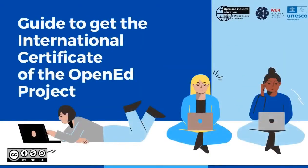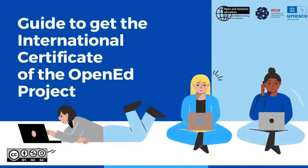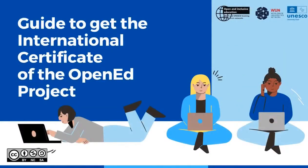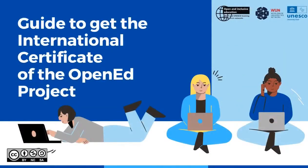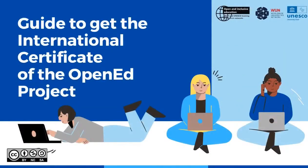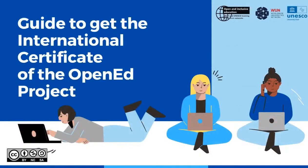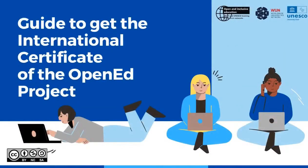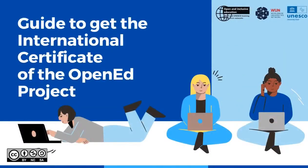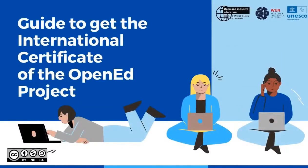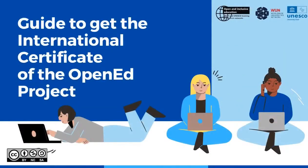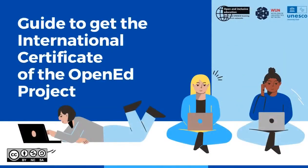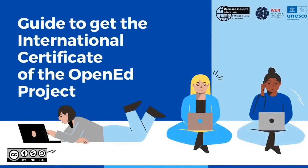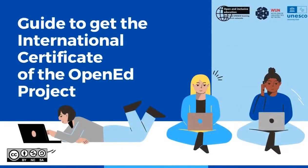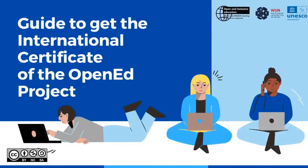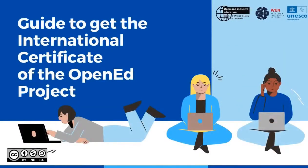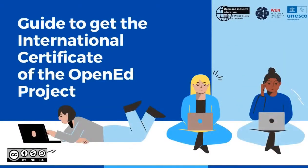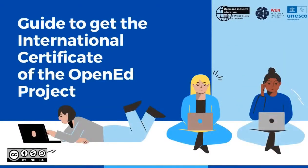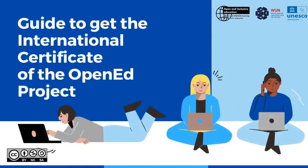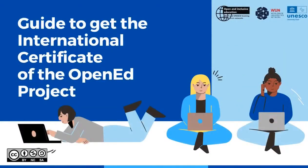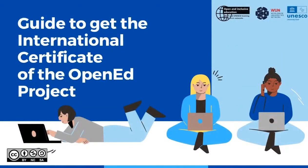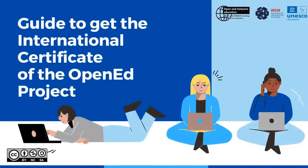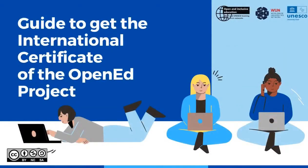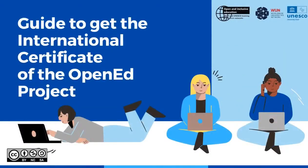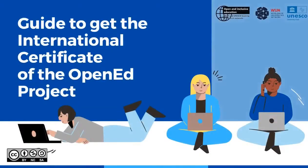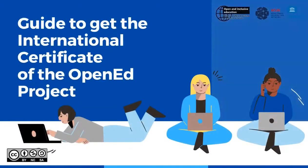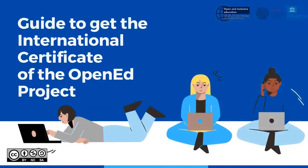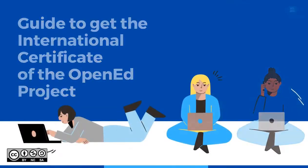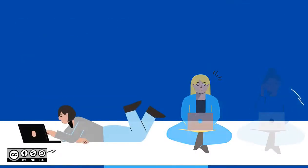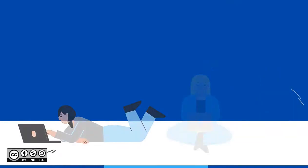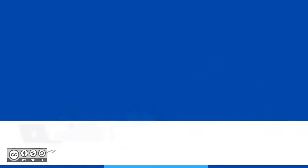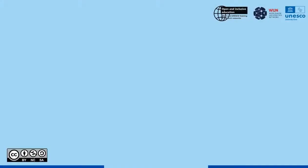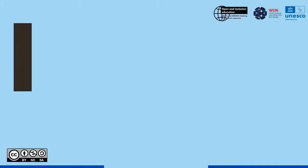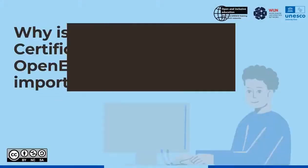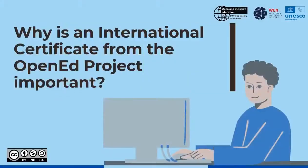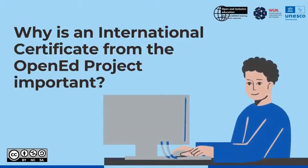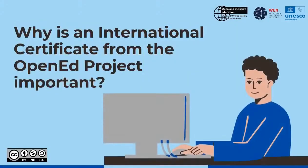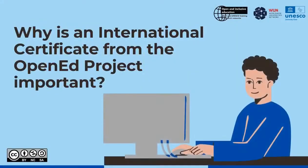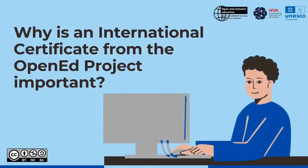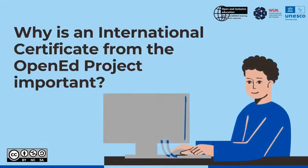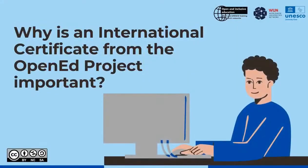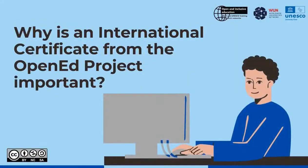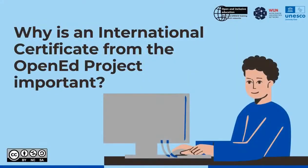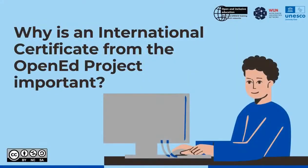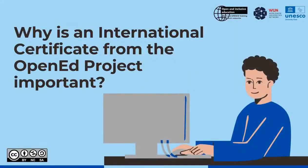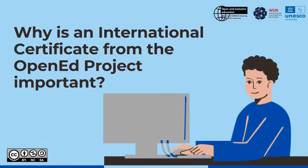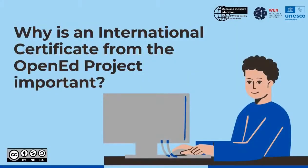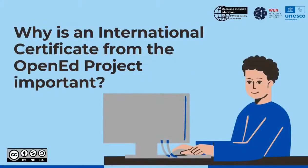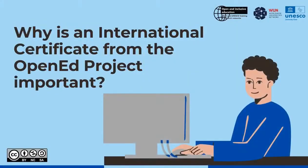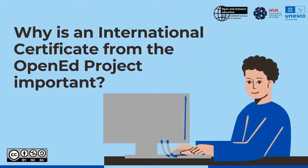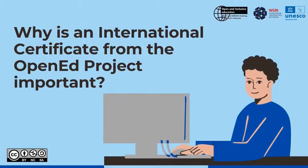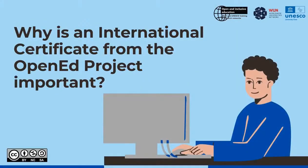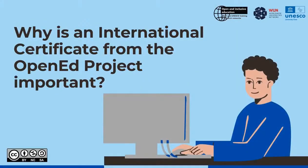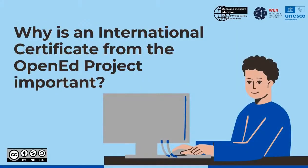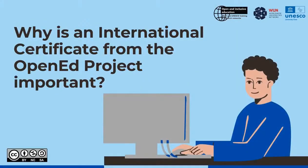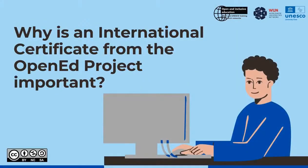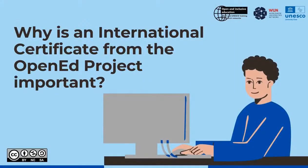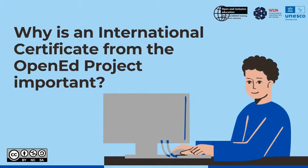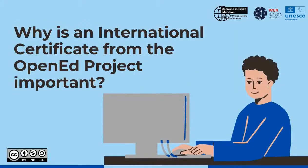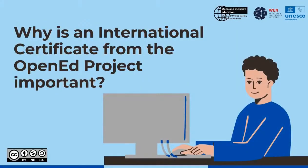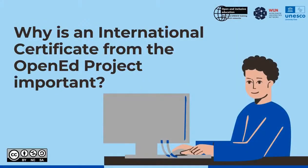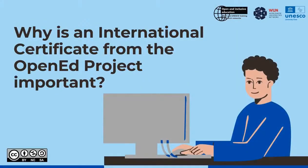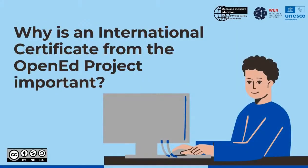Guide to get the International Certificate of the Open Ed Project. Maybe you have wondered why it is an